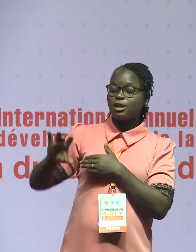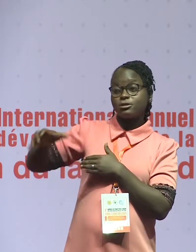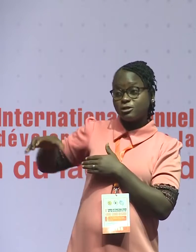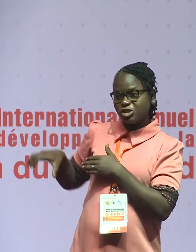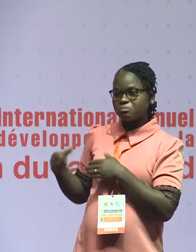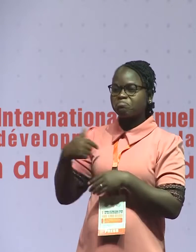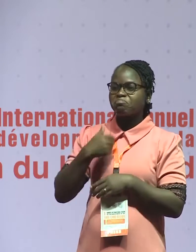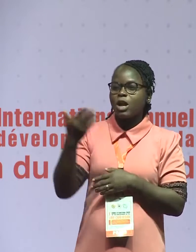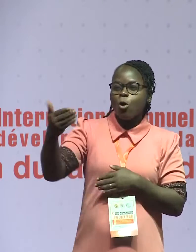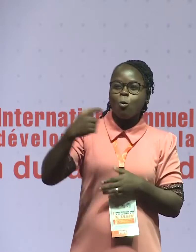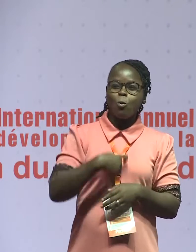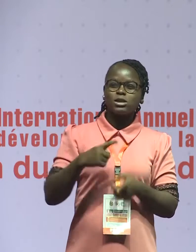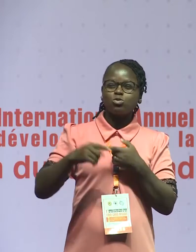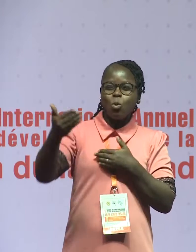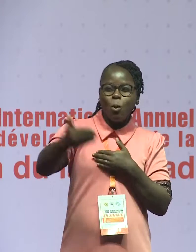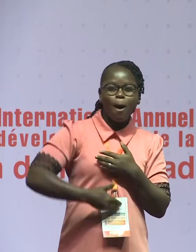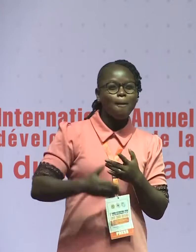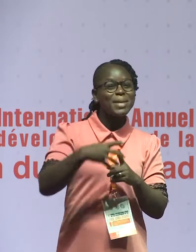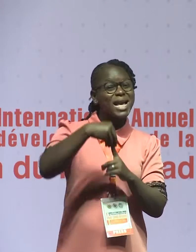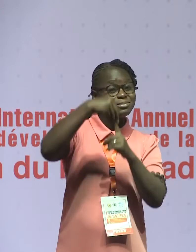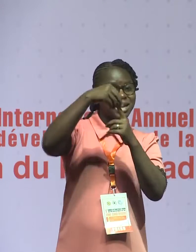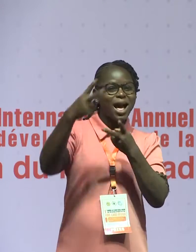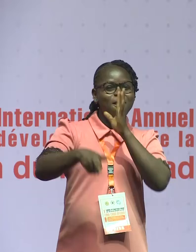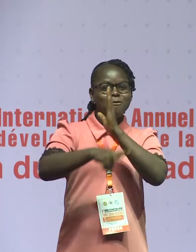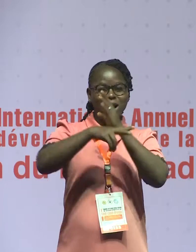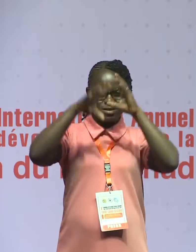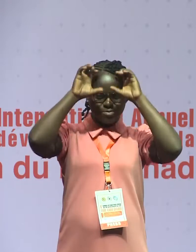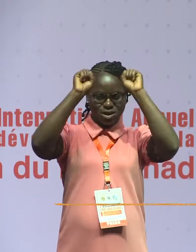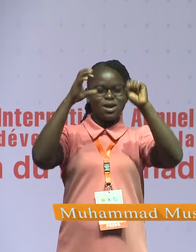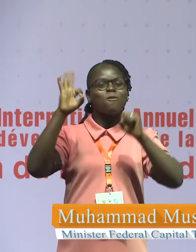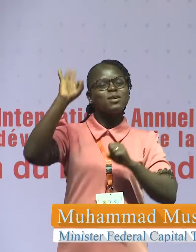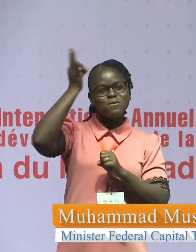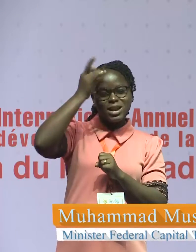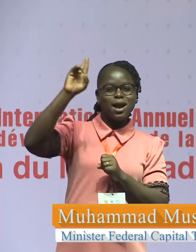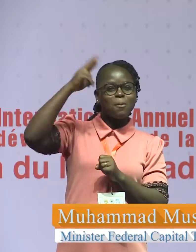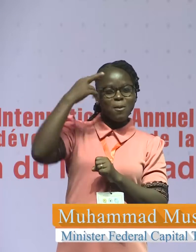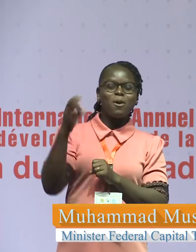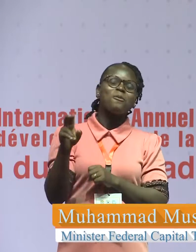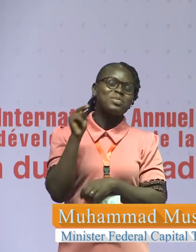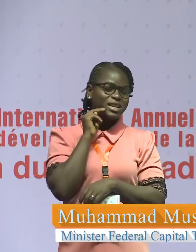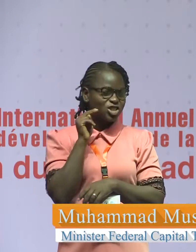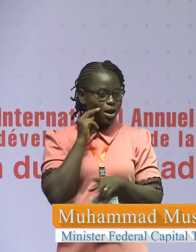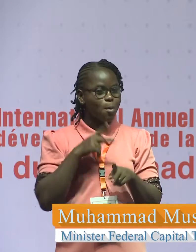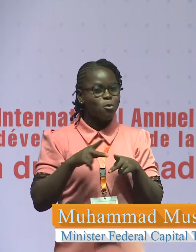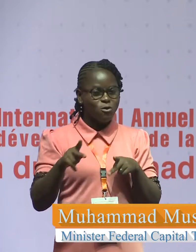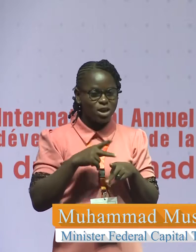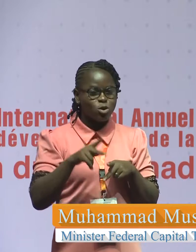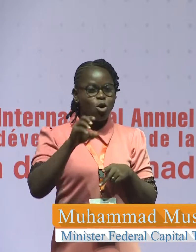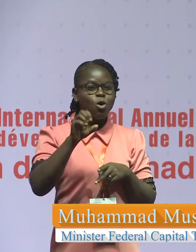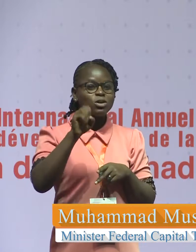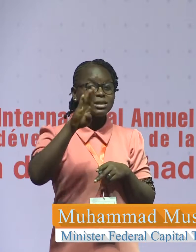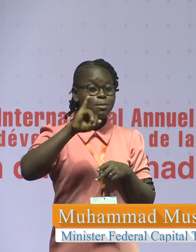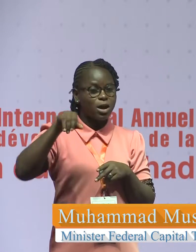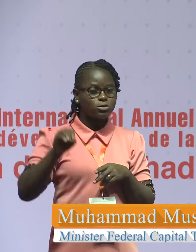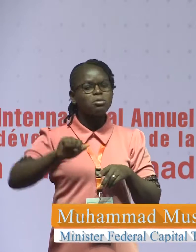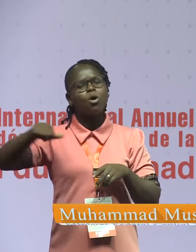to welcome especially the Vice President of the Federal Republic of Nigeria, Professor Yemi Osinbajo, and other